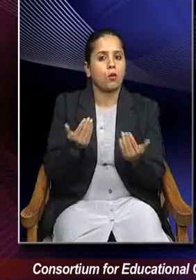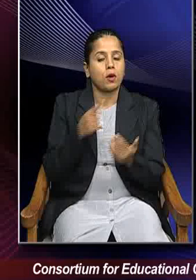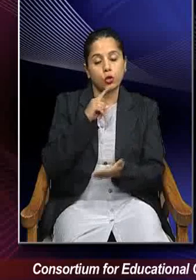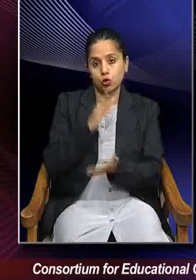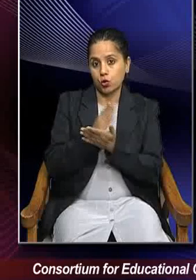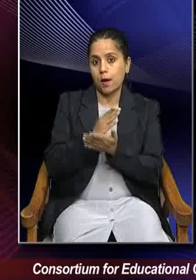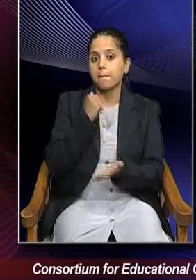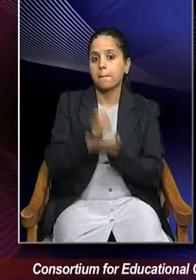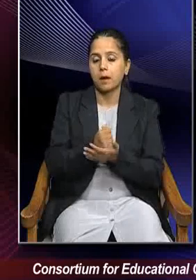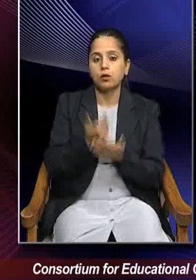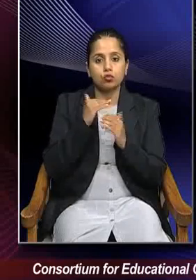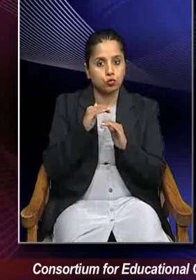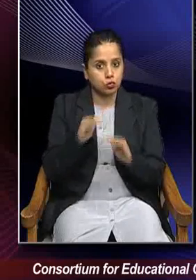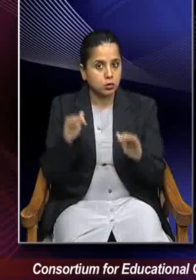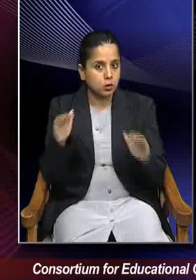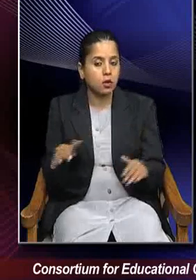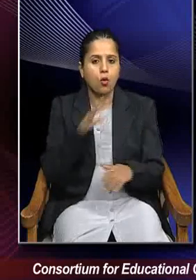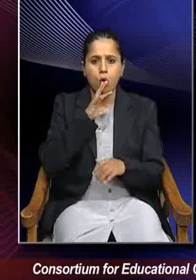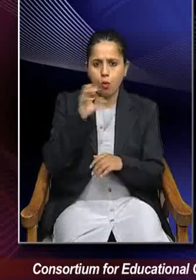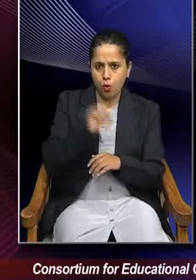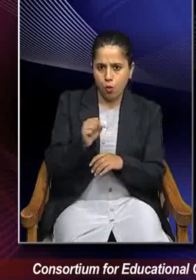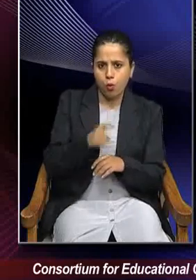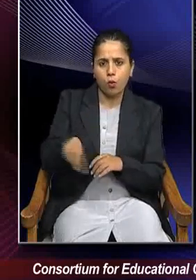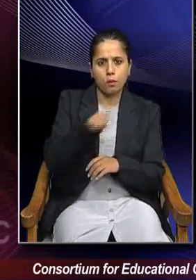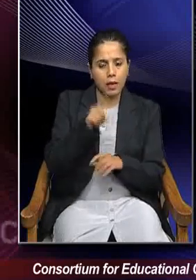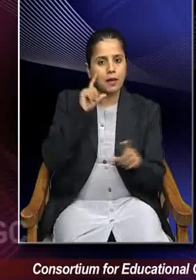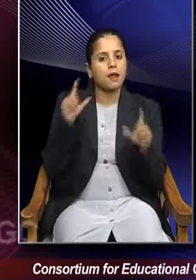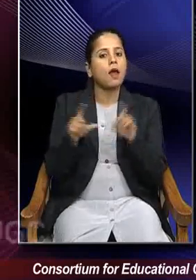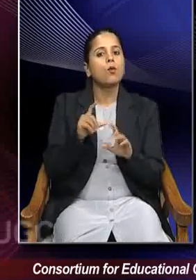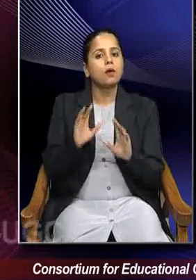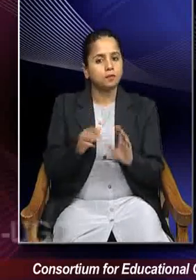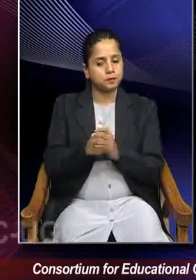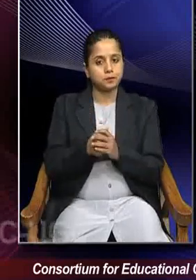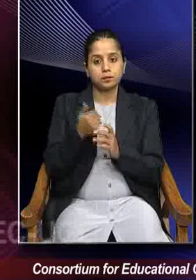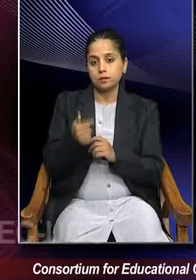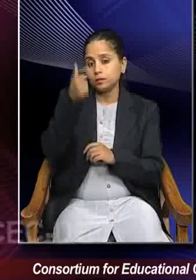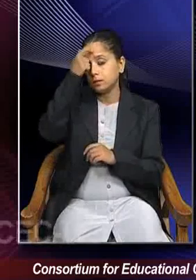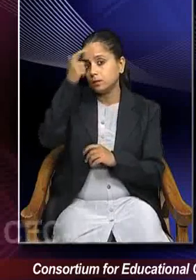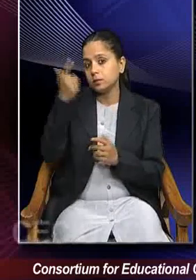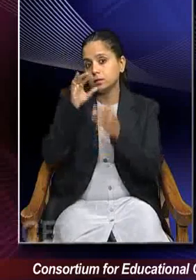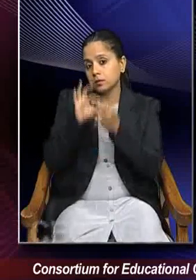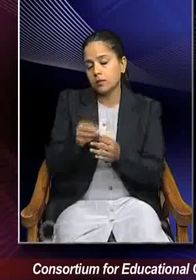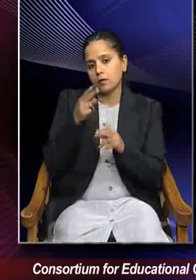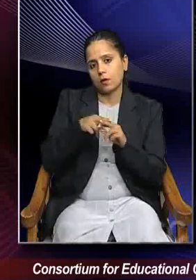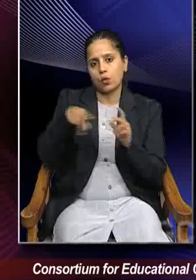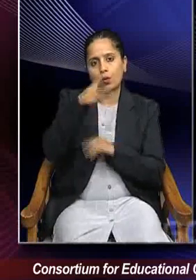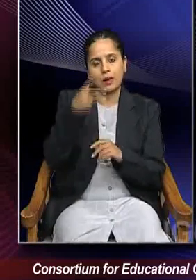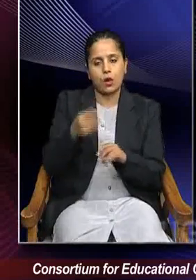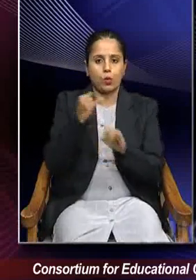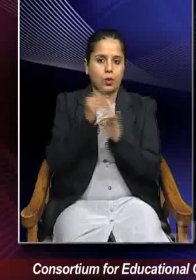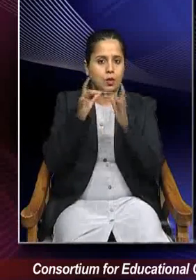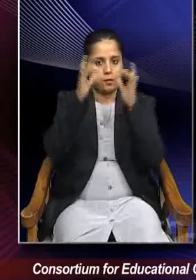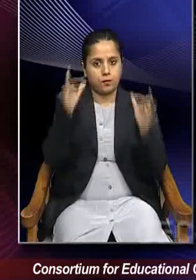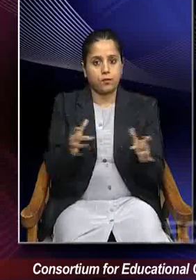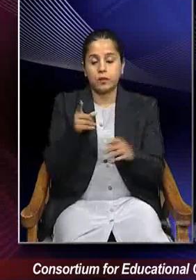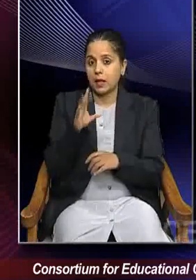that children, elderly, everywhere is taken care of well. Now the issues of, if you look at institution, is